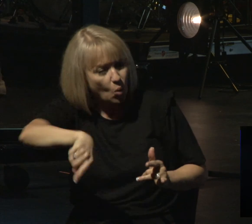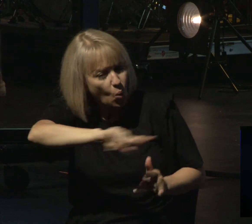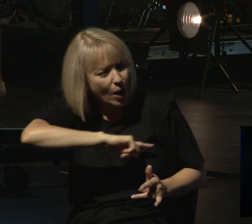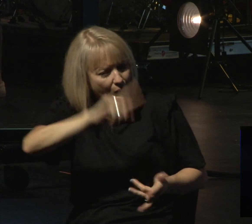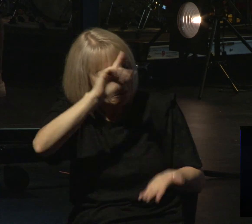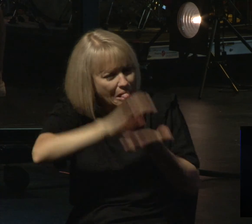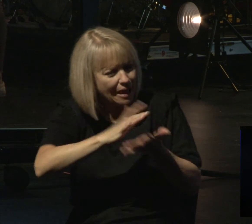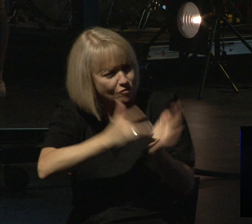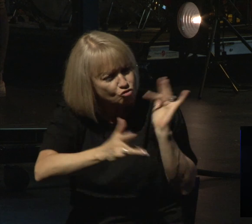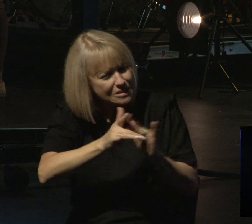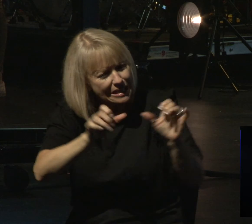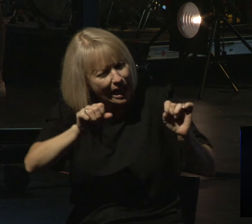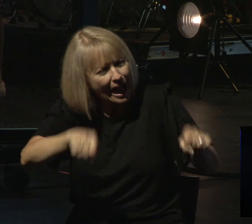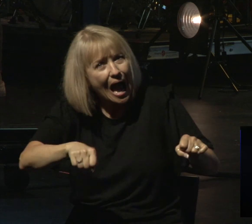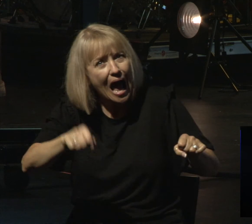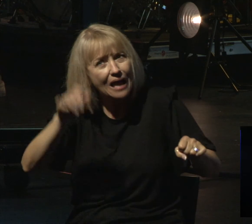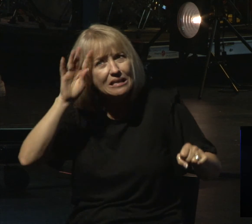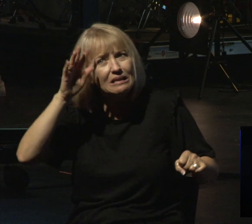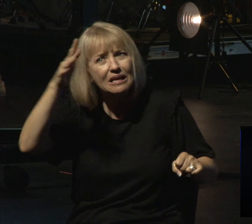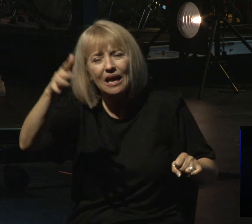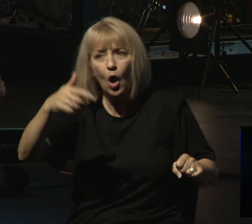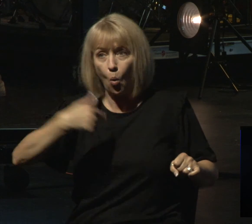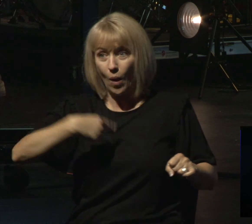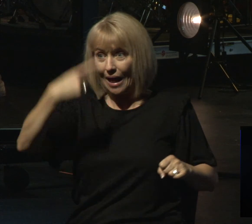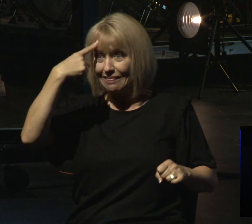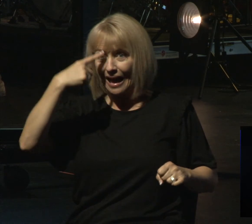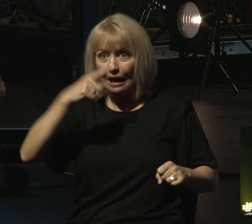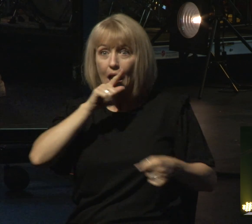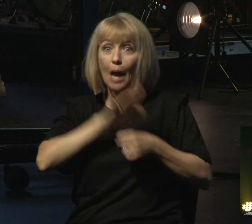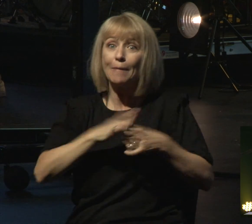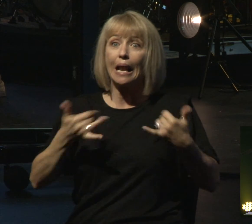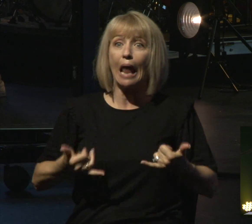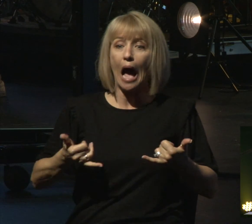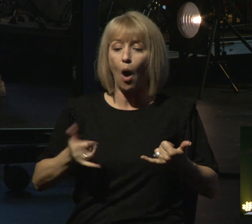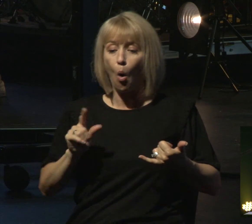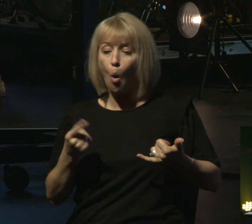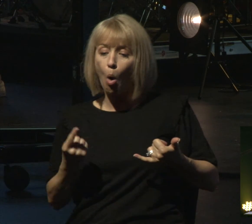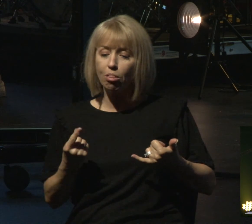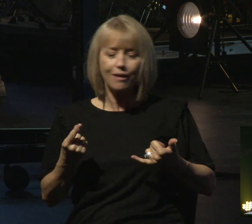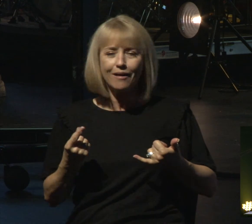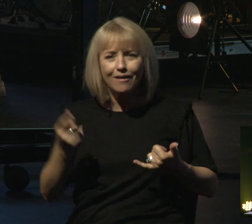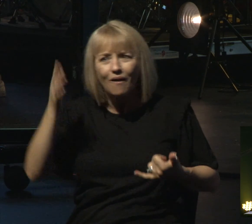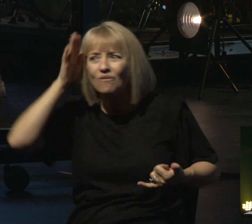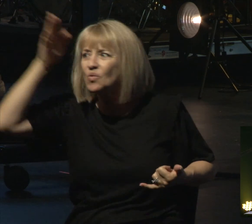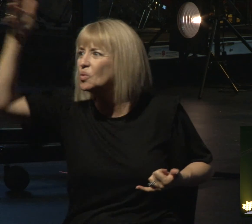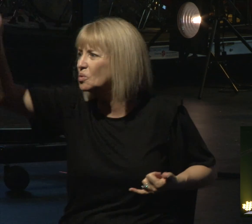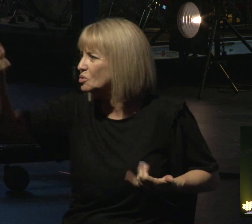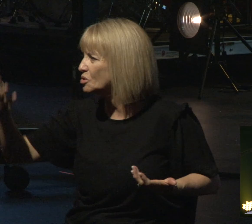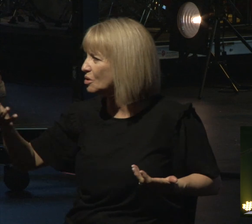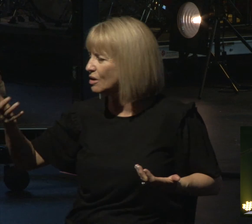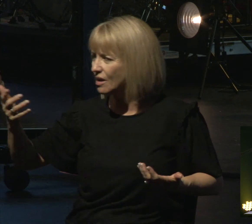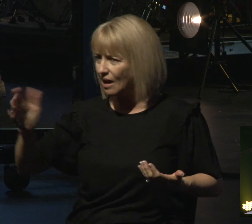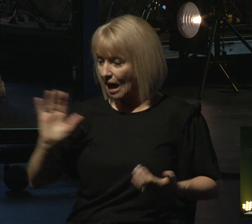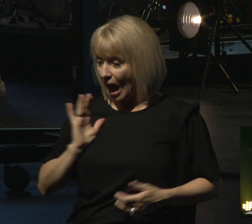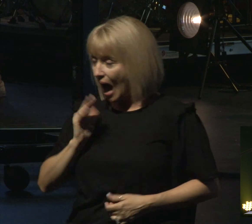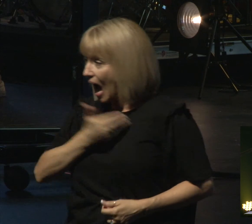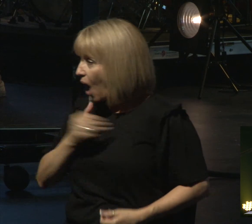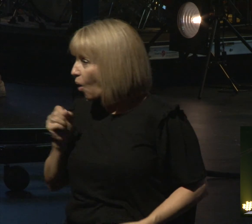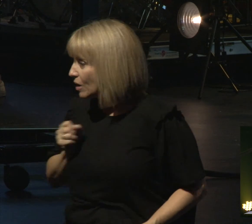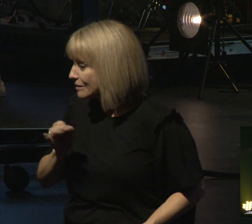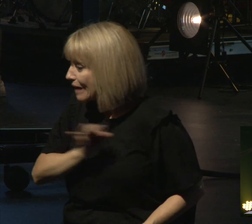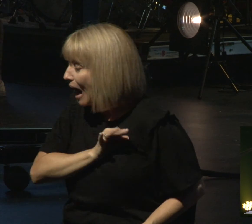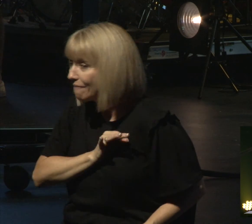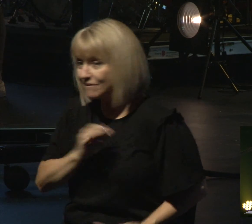do, we're not just committed to what is, we're committed to what could be. Our staff, our pastors,